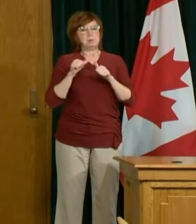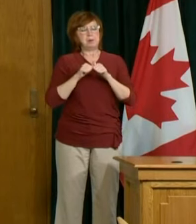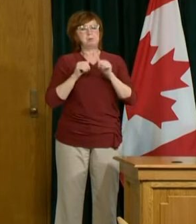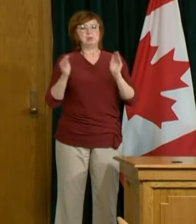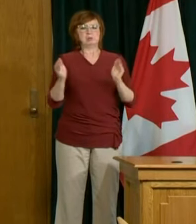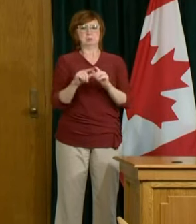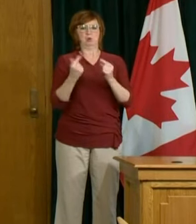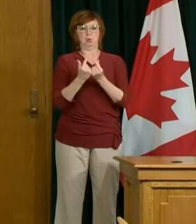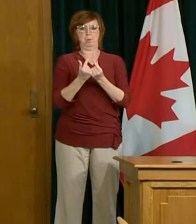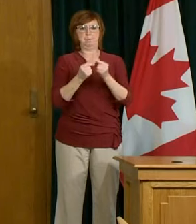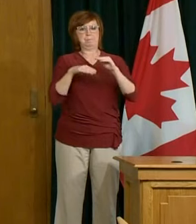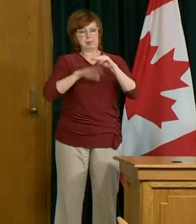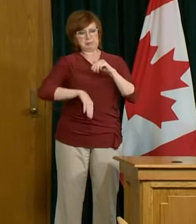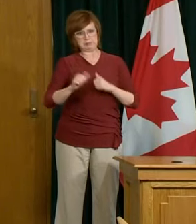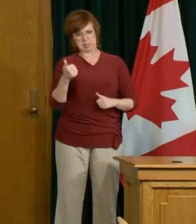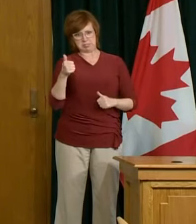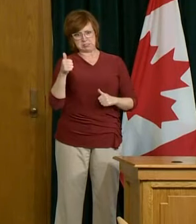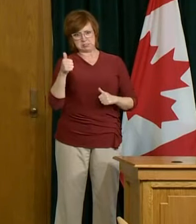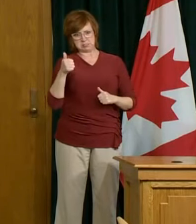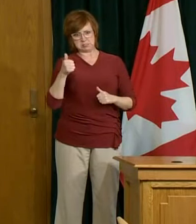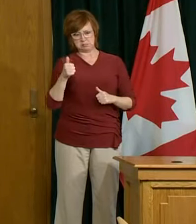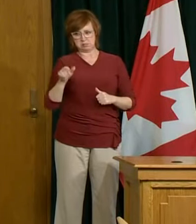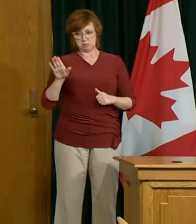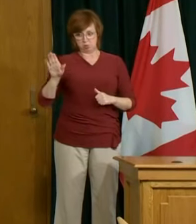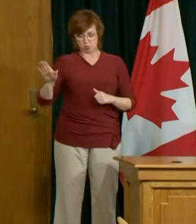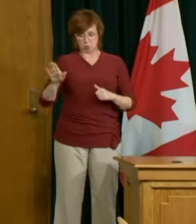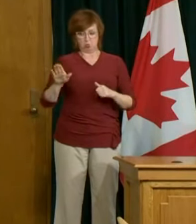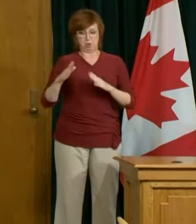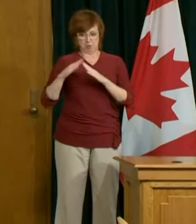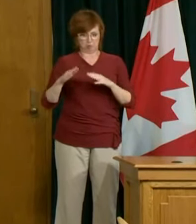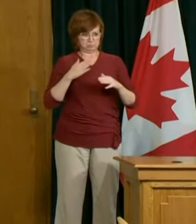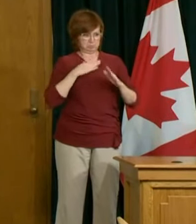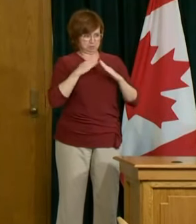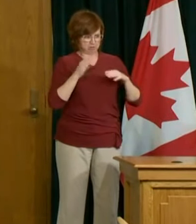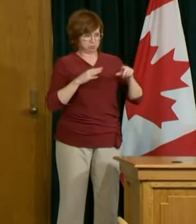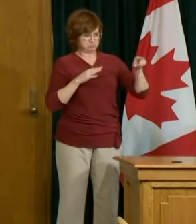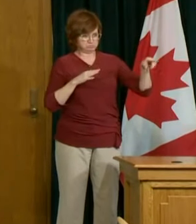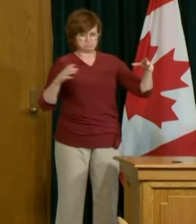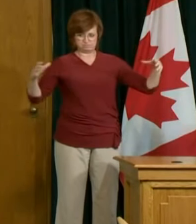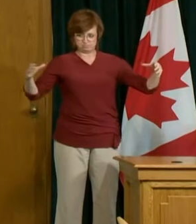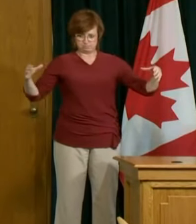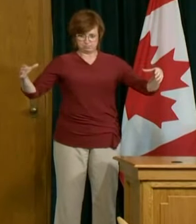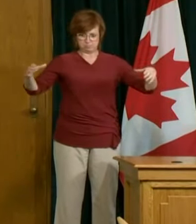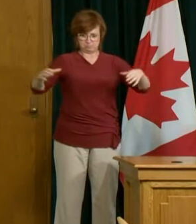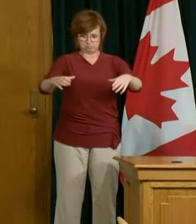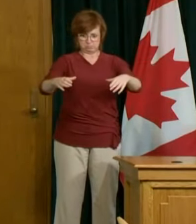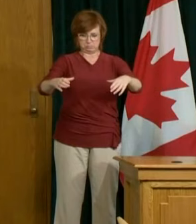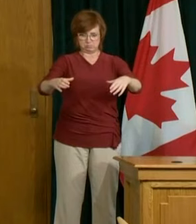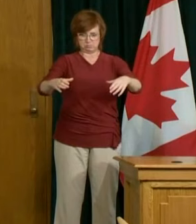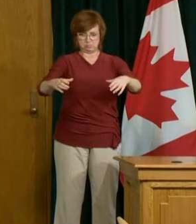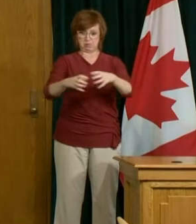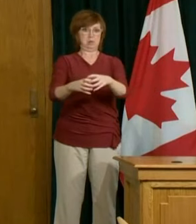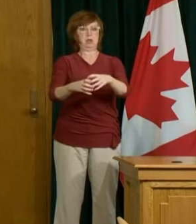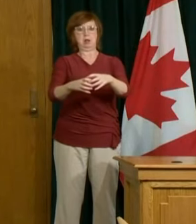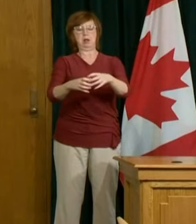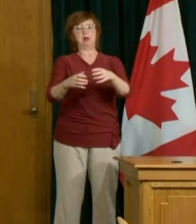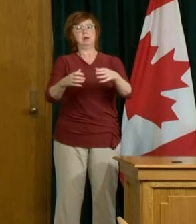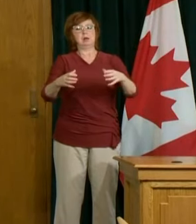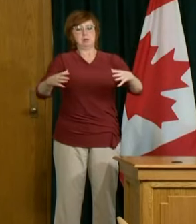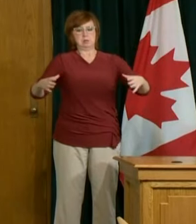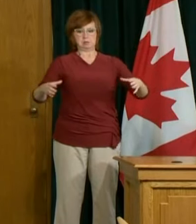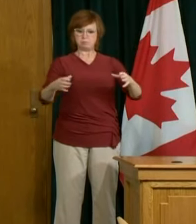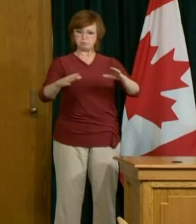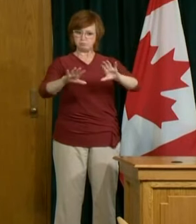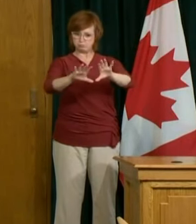So this really is up to each household and each person making a risk assessment about, obviously having a bit of an expanded social circle, the same 2 or